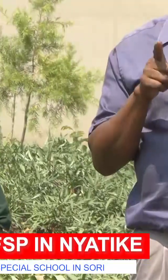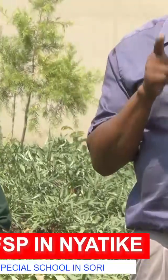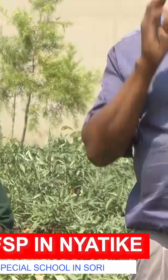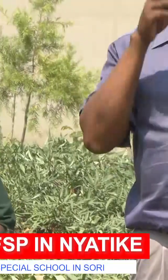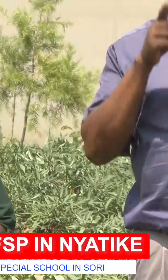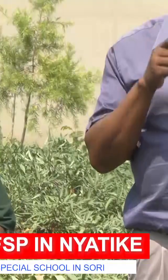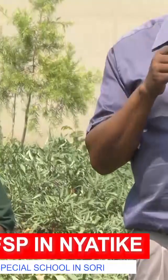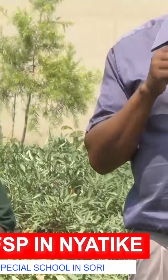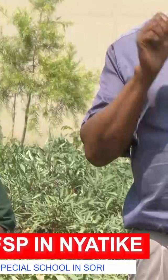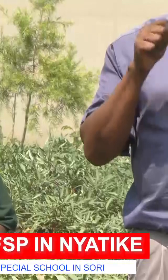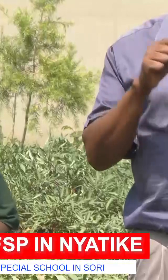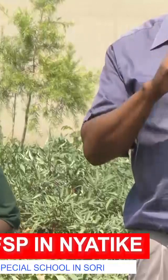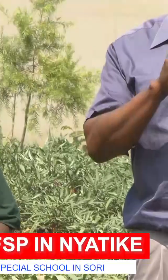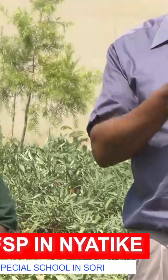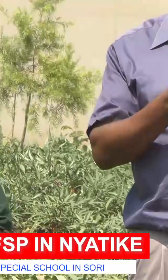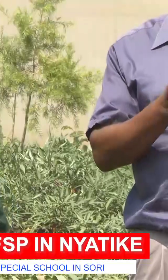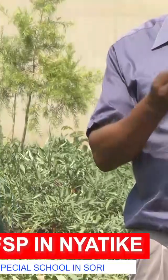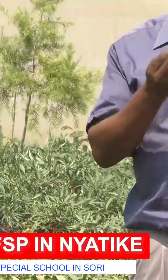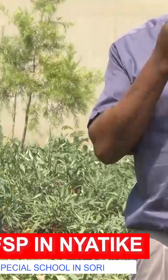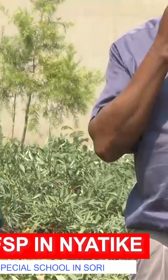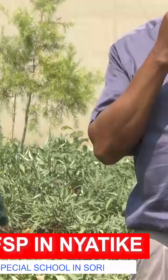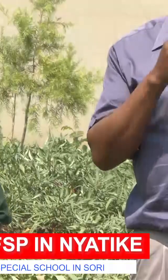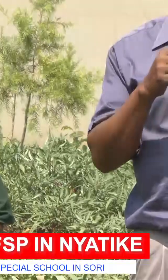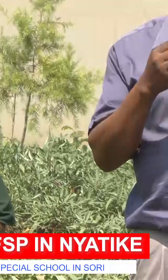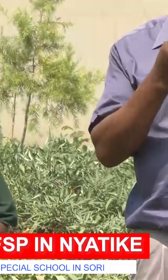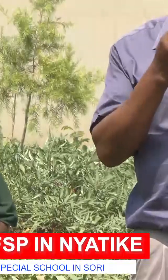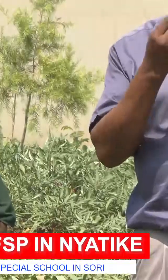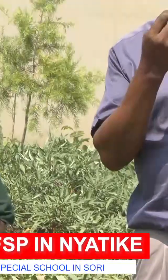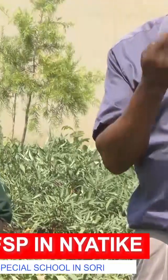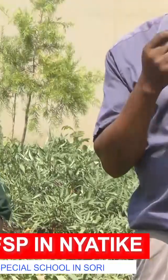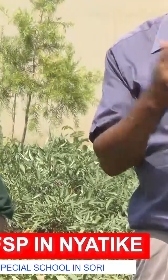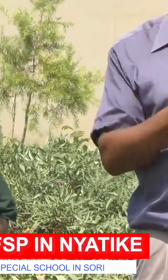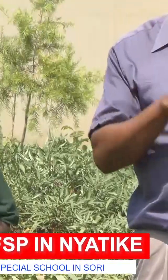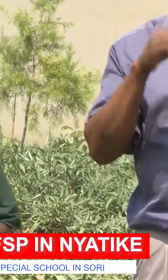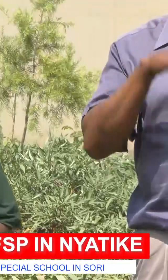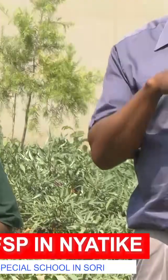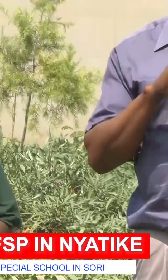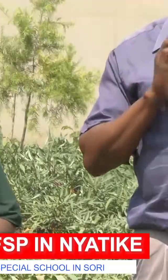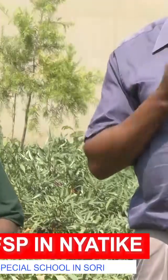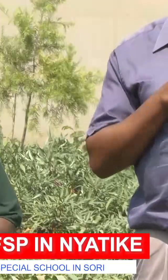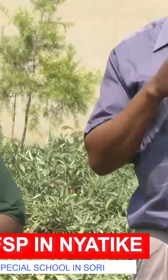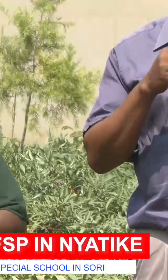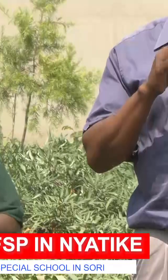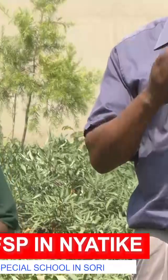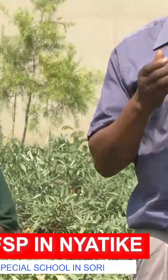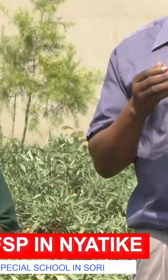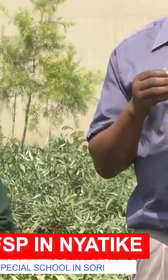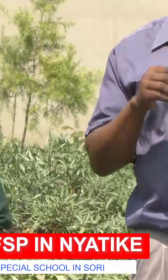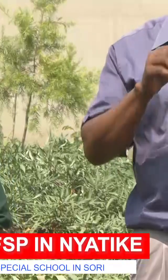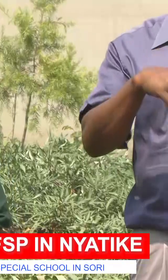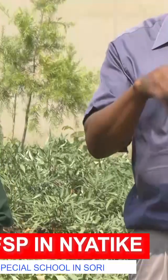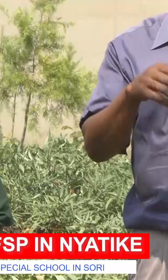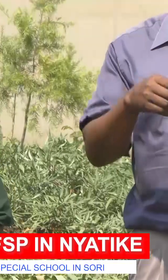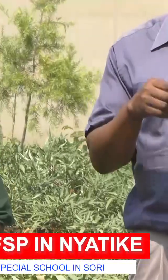will actually be able to change the food insecurity situation, because you can grow in your own farm with the lessons that you have learned